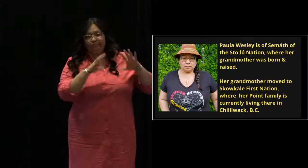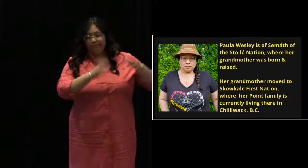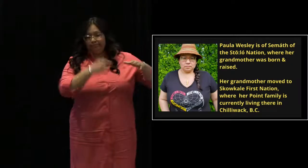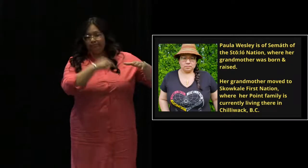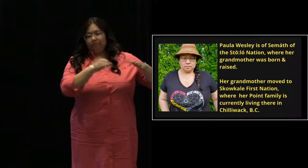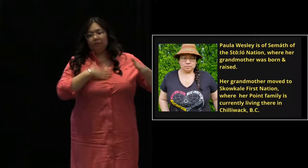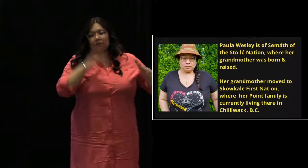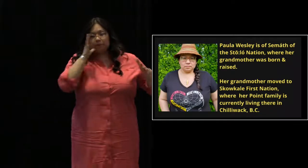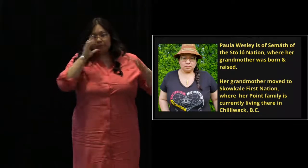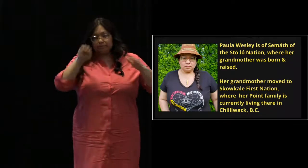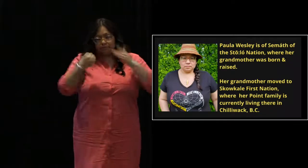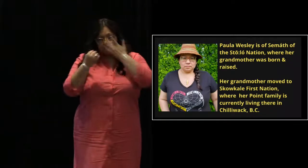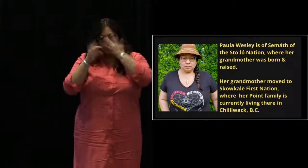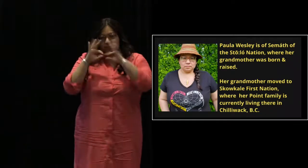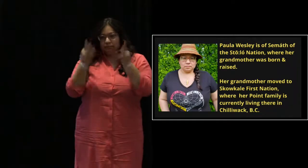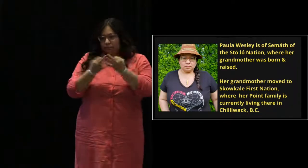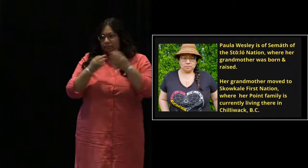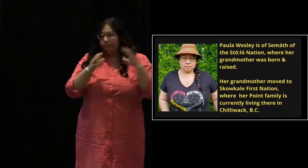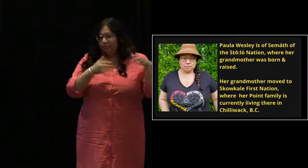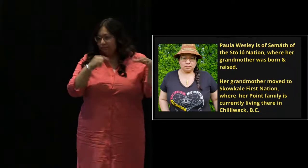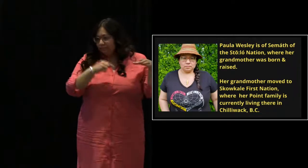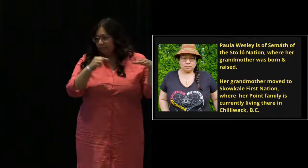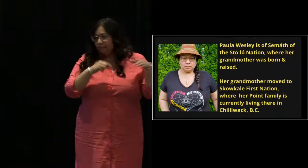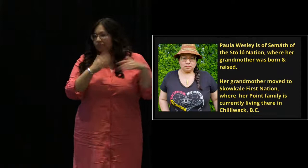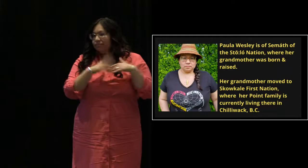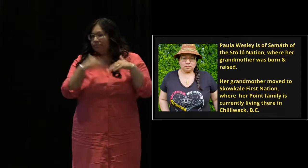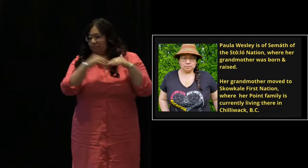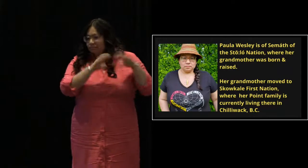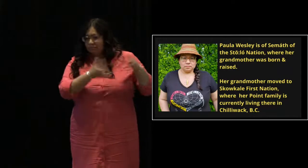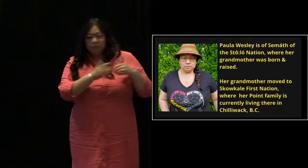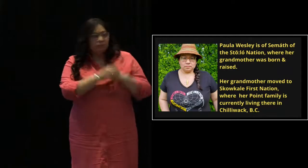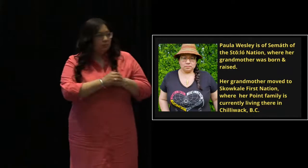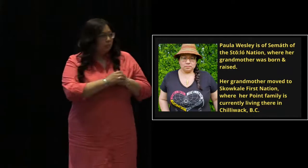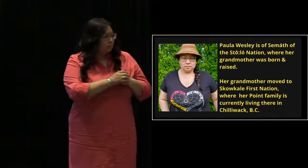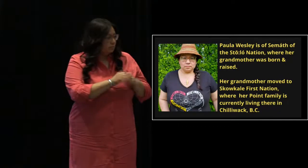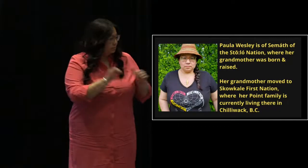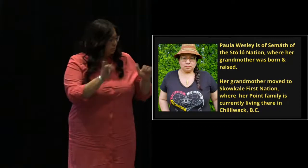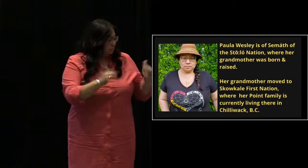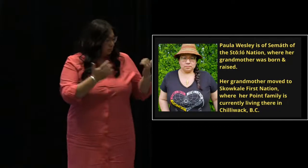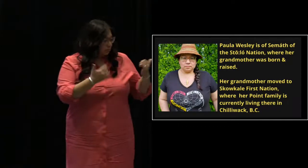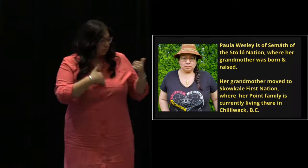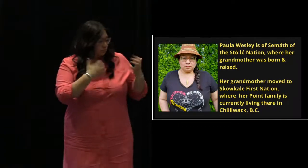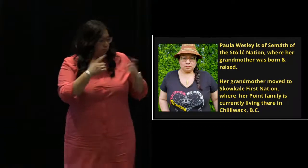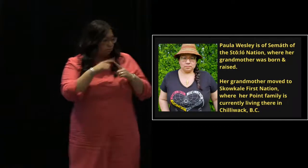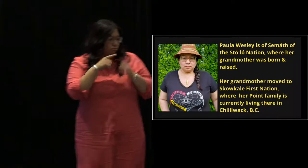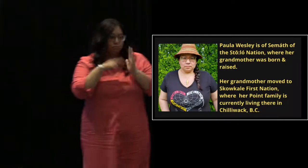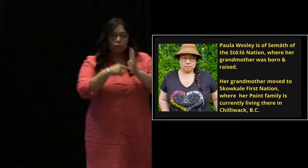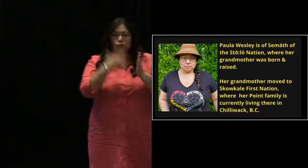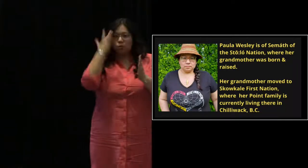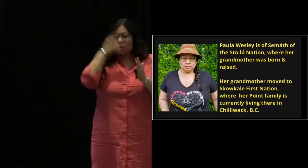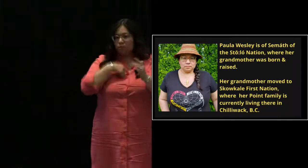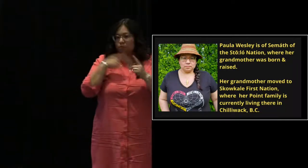And that is part of my heritage, part of my family on the matriarchal side.